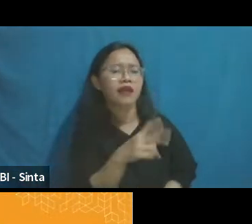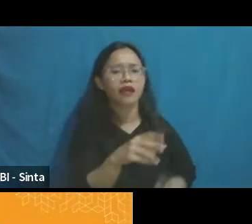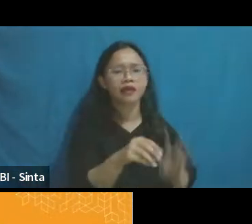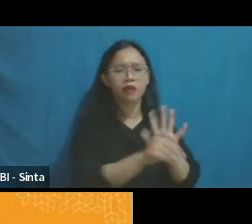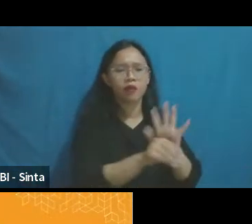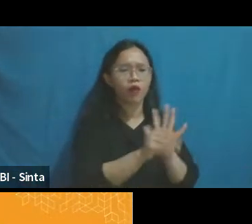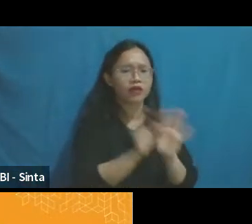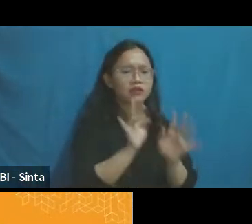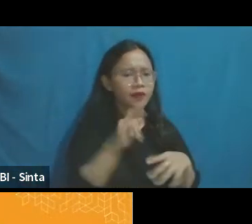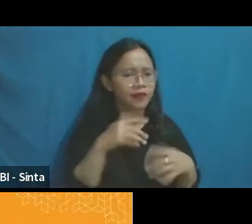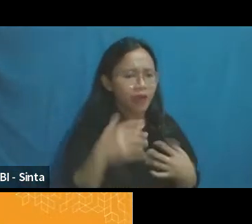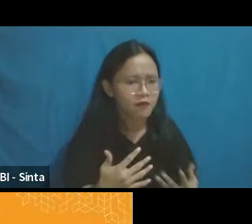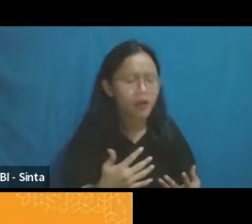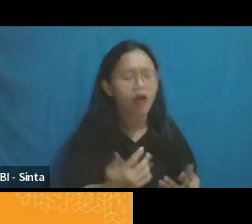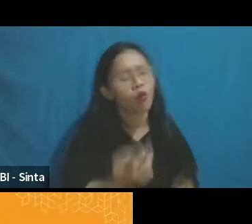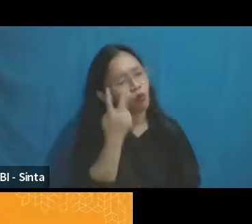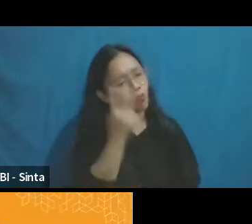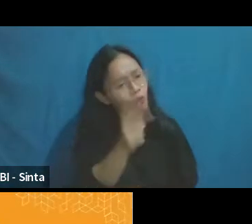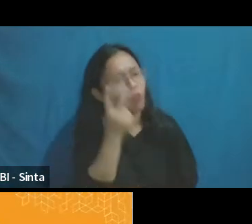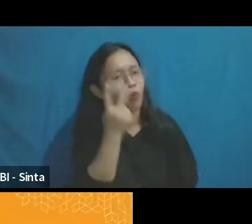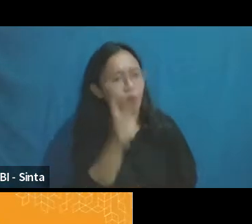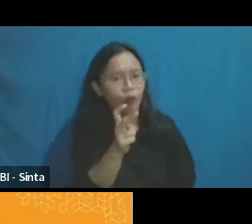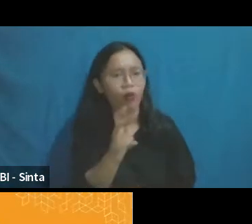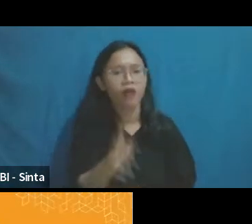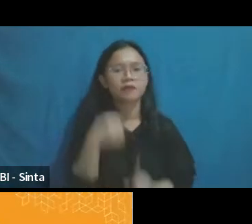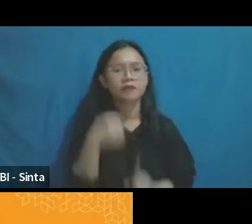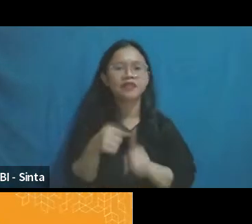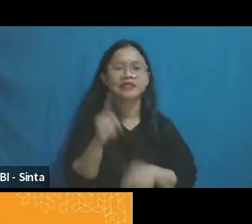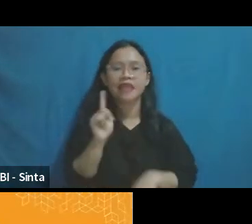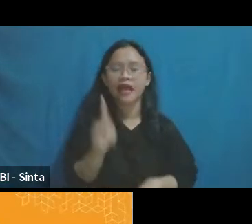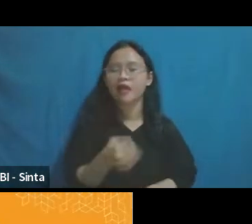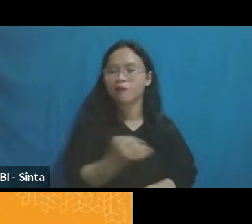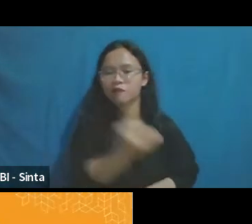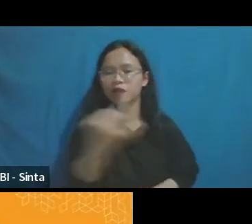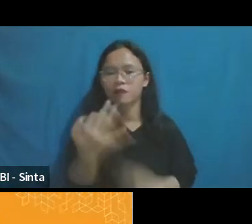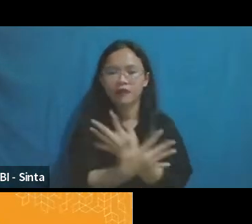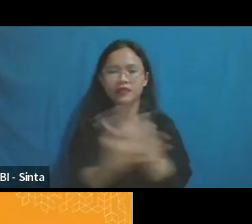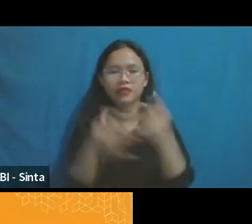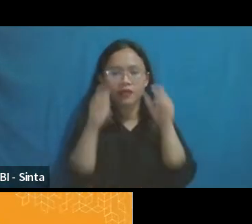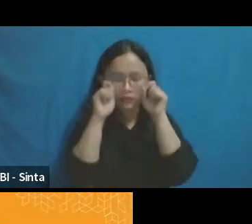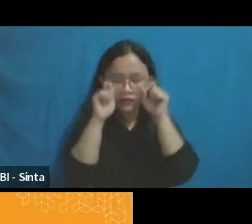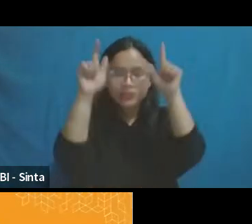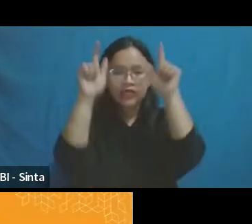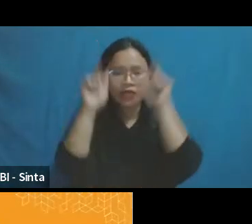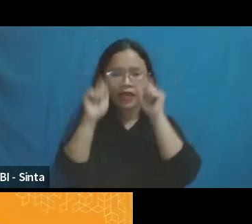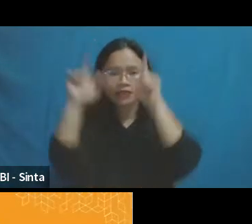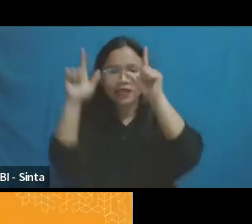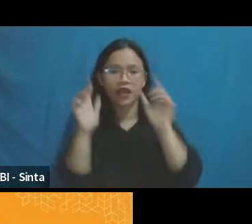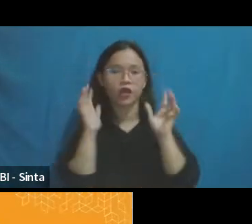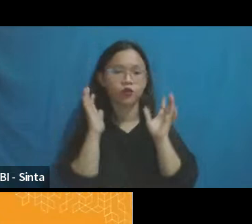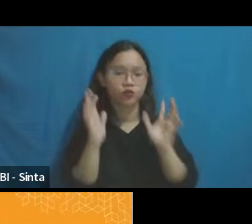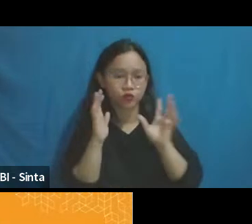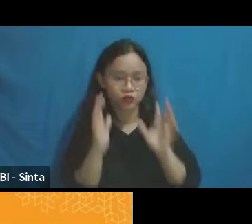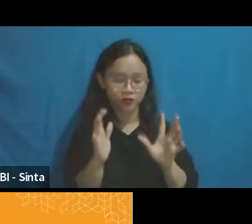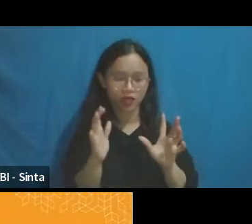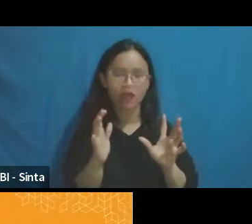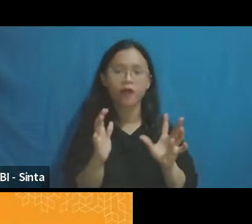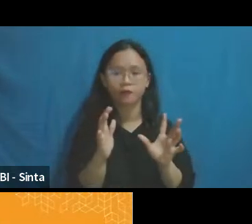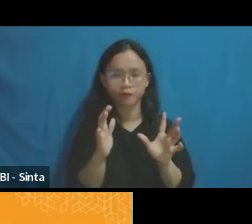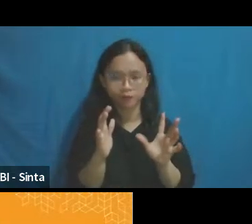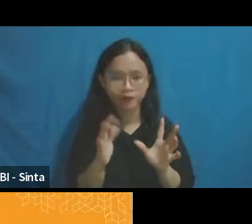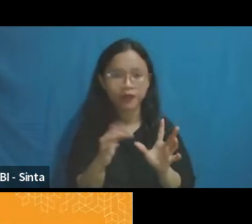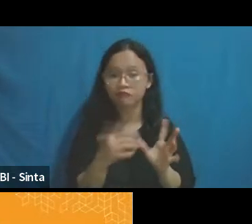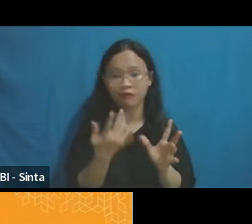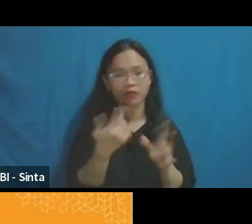consciousness, the amount of demonstrations and consciousness that have been raised among the new generation of Papuans. And therefore,